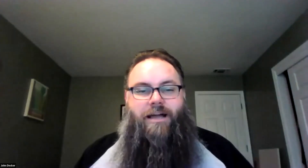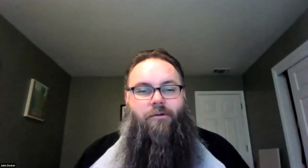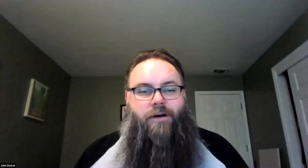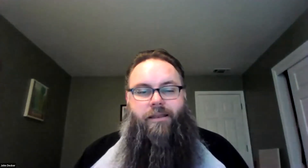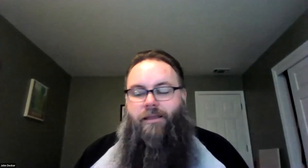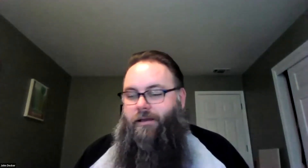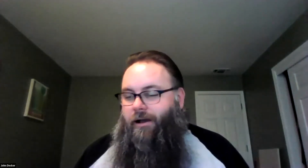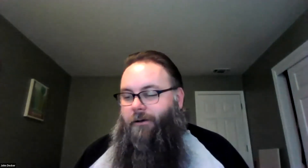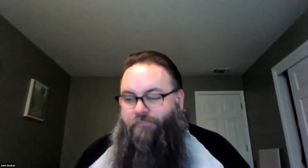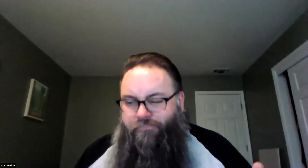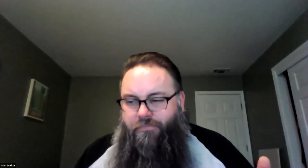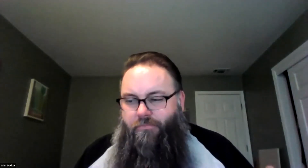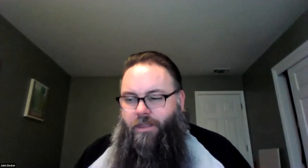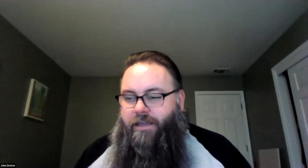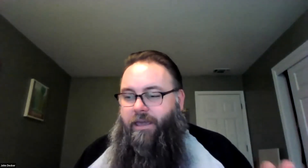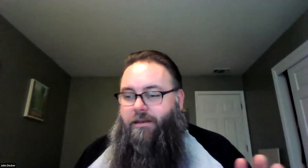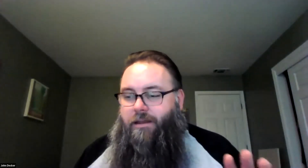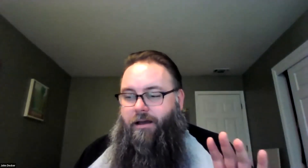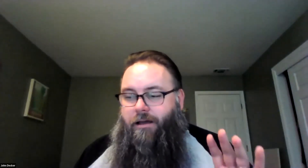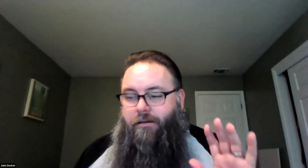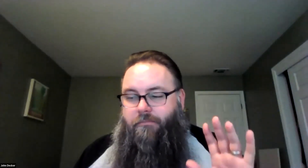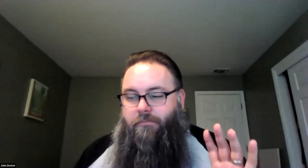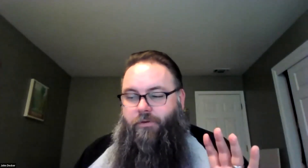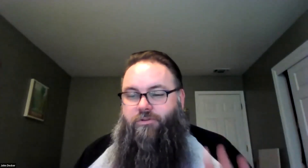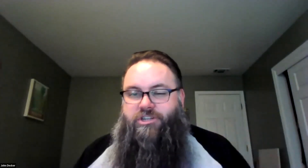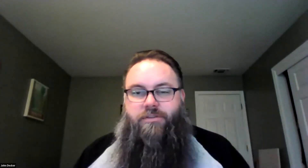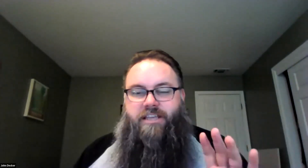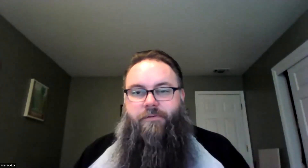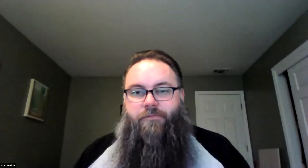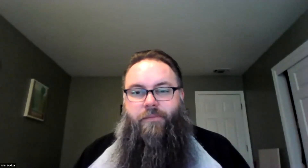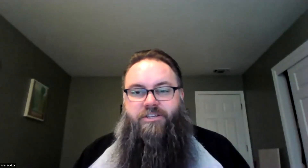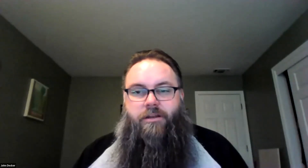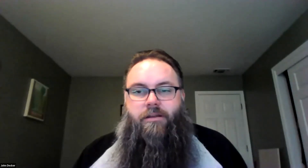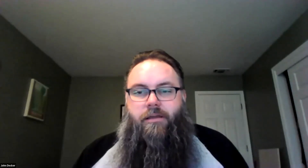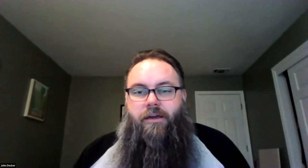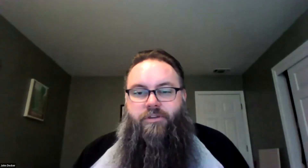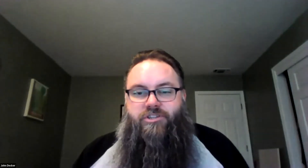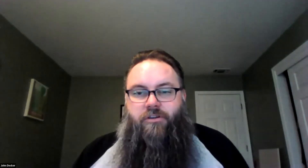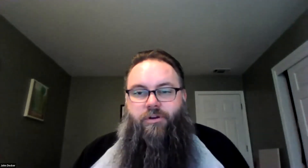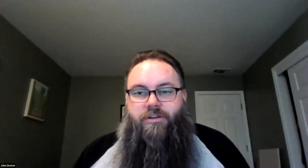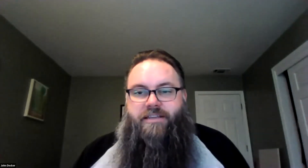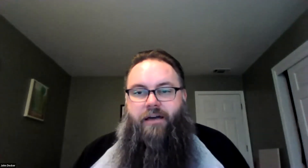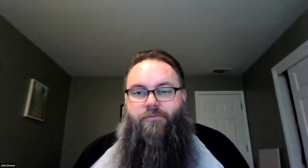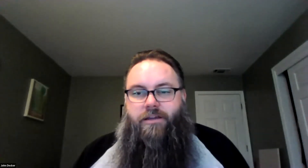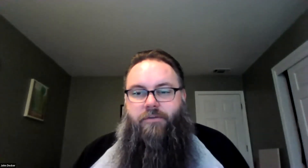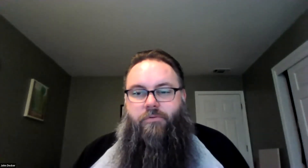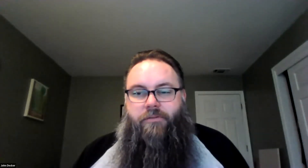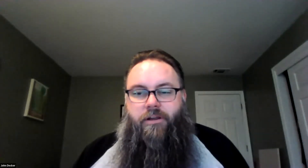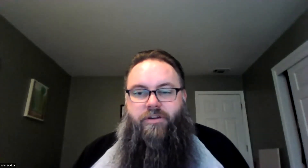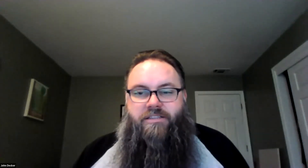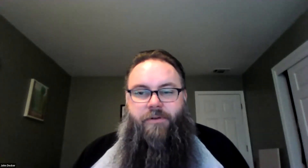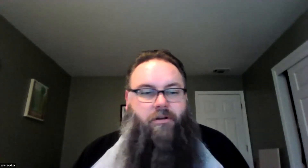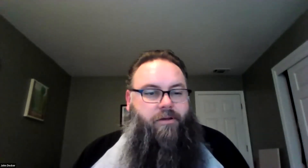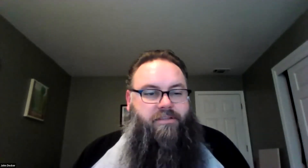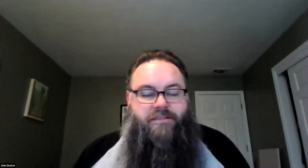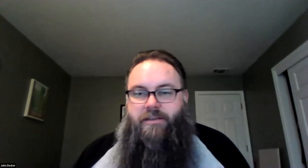can roll things out. But again, we will share the same information that we shared with our staff. We want to be